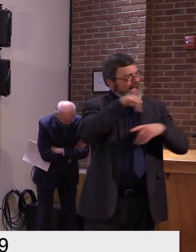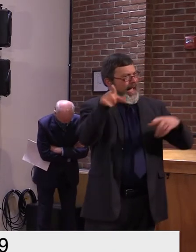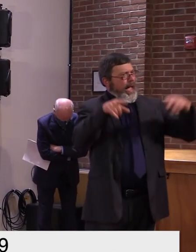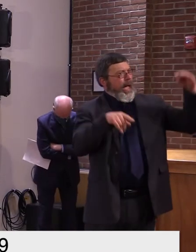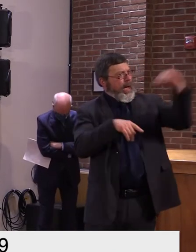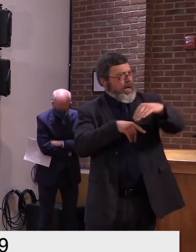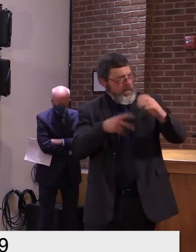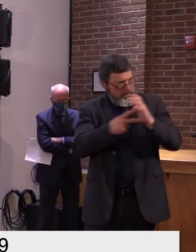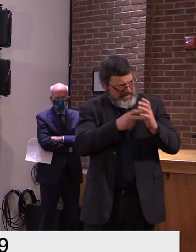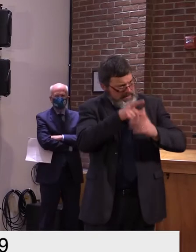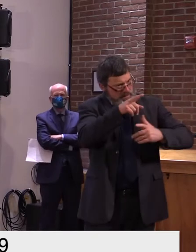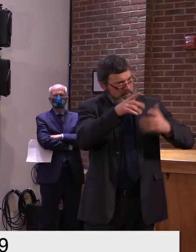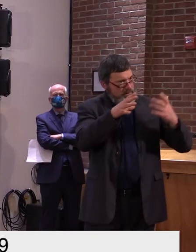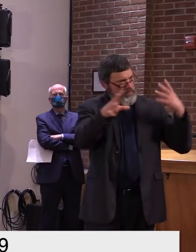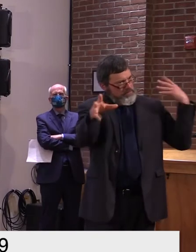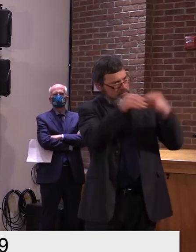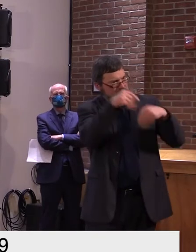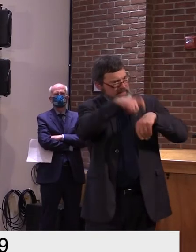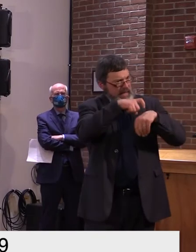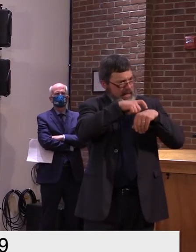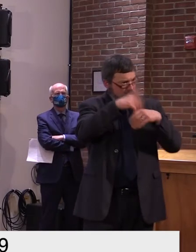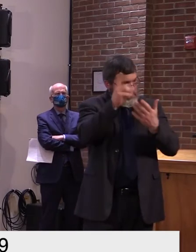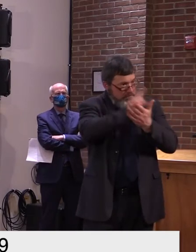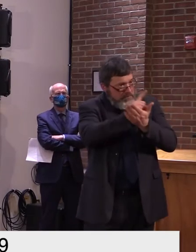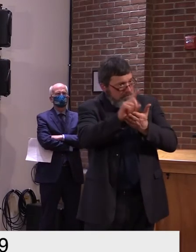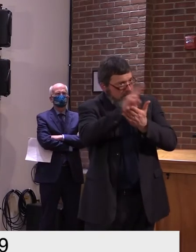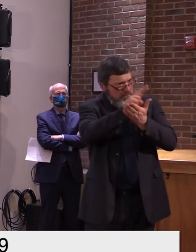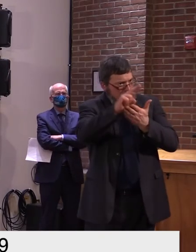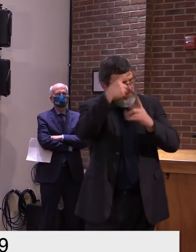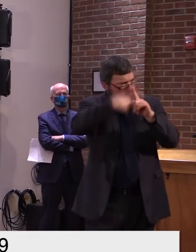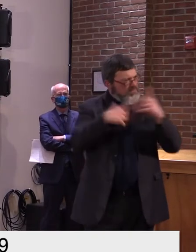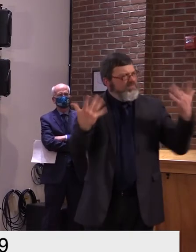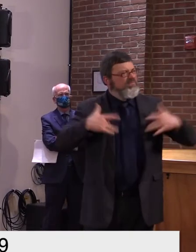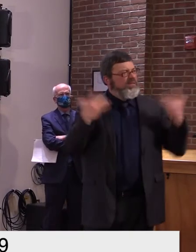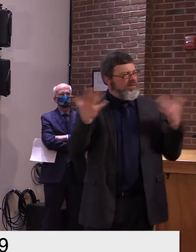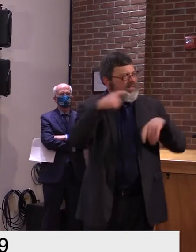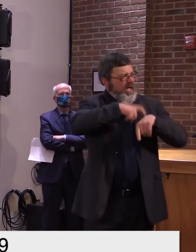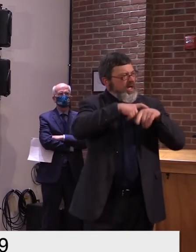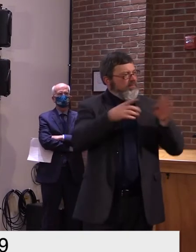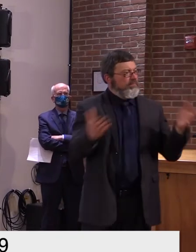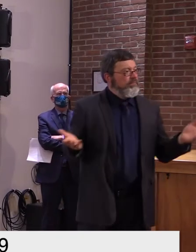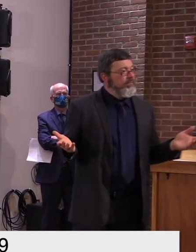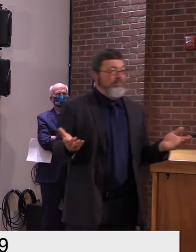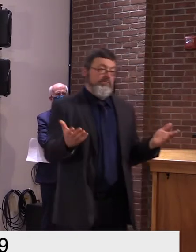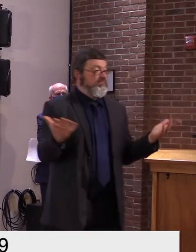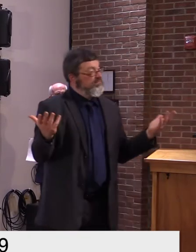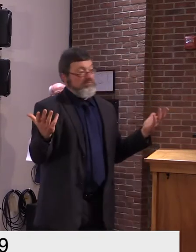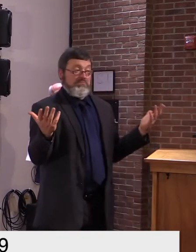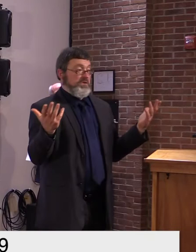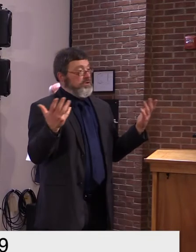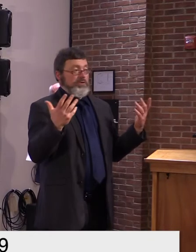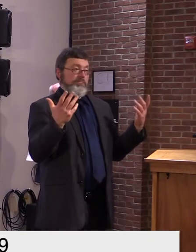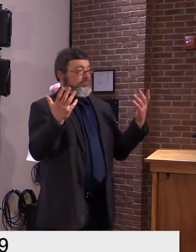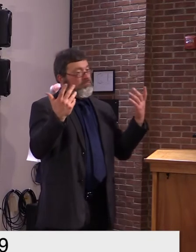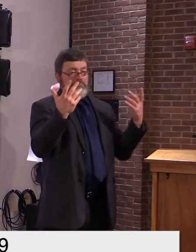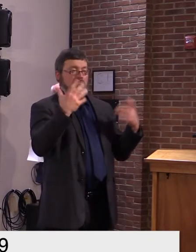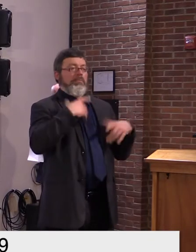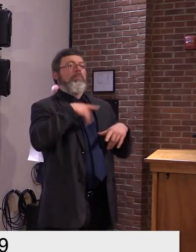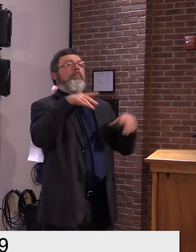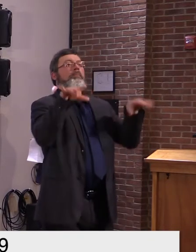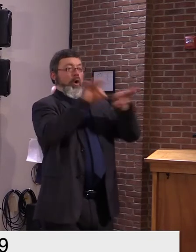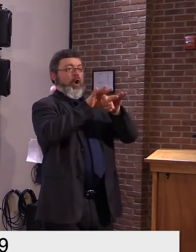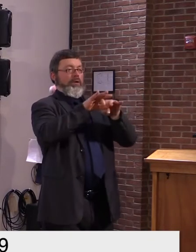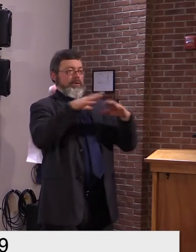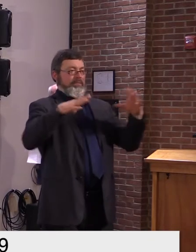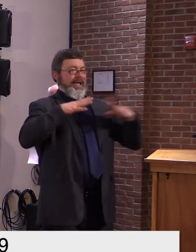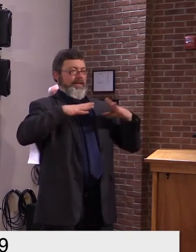no, I would say certainly want to watch what happens over the holiday, Christmas and New